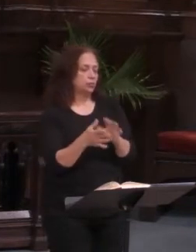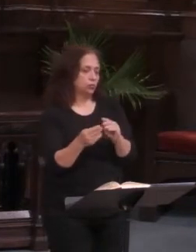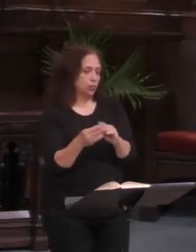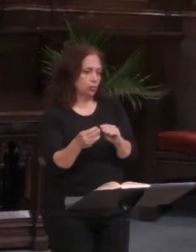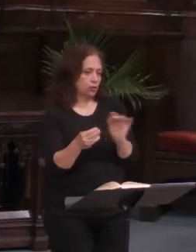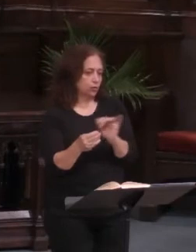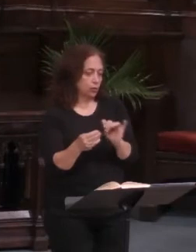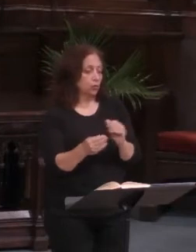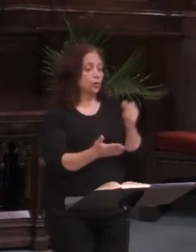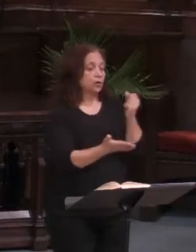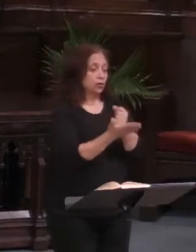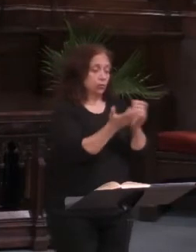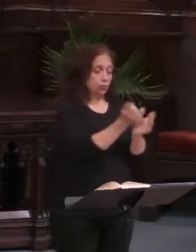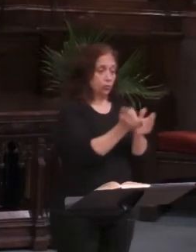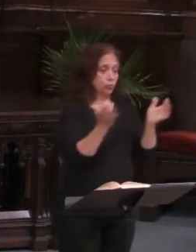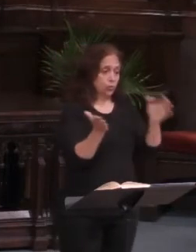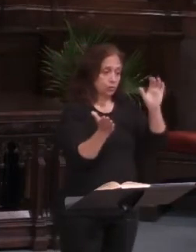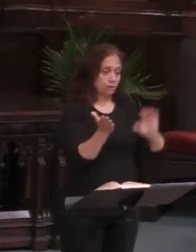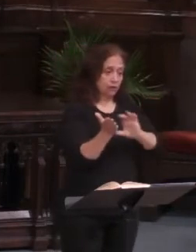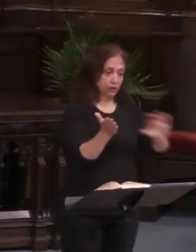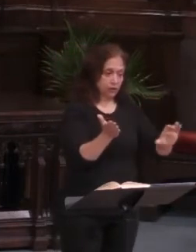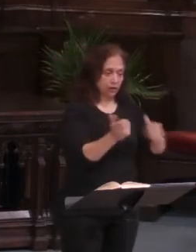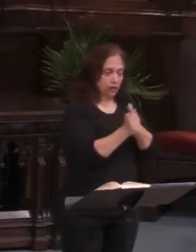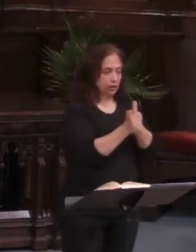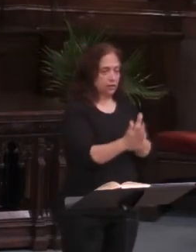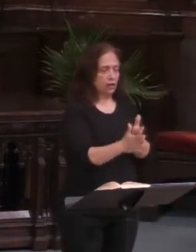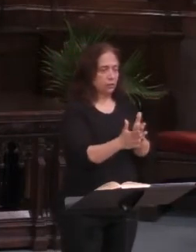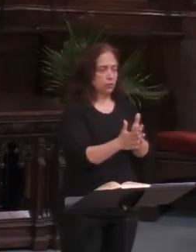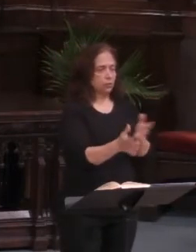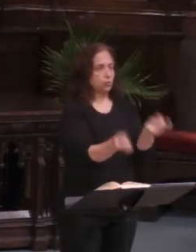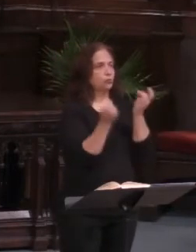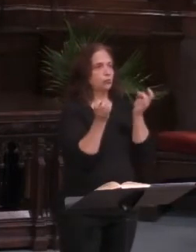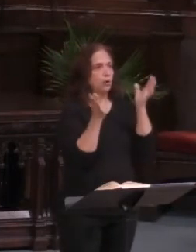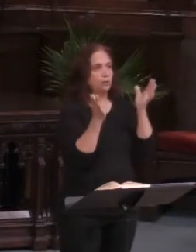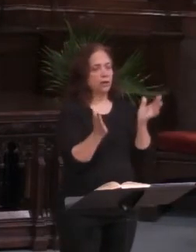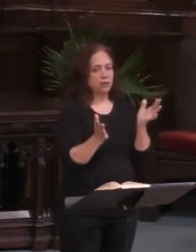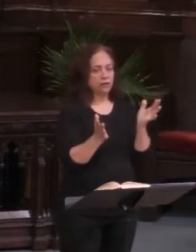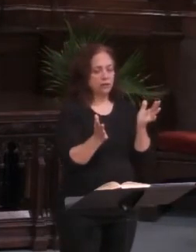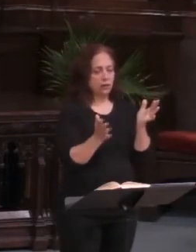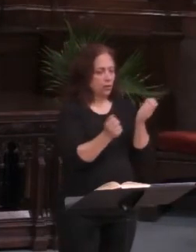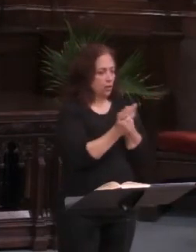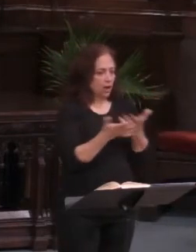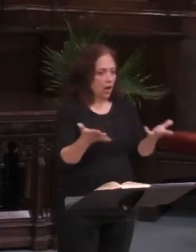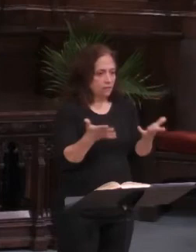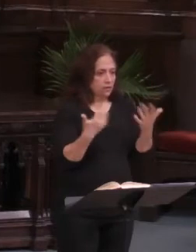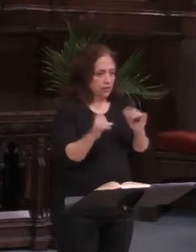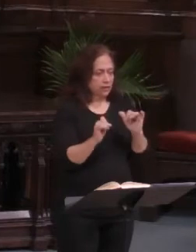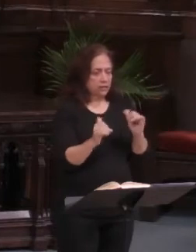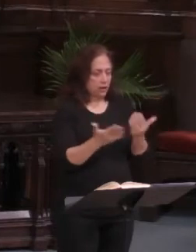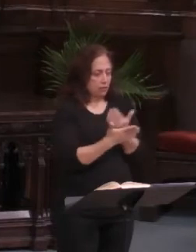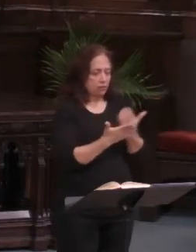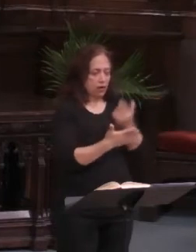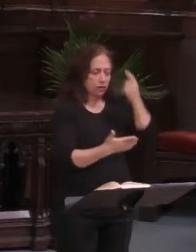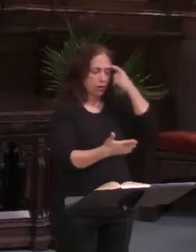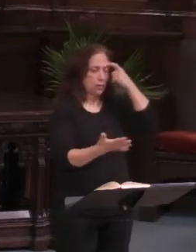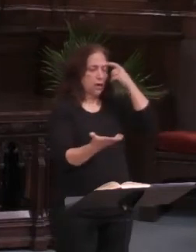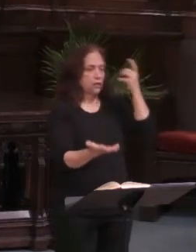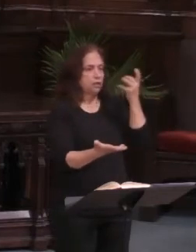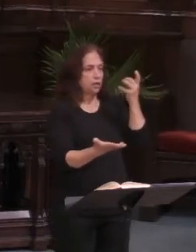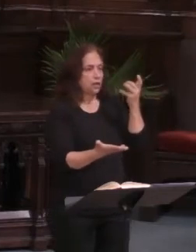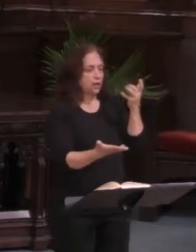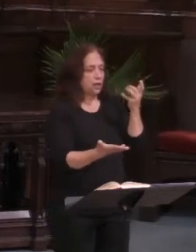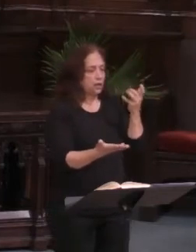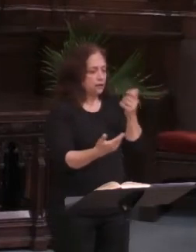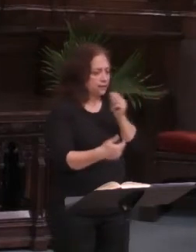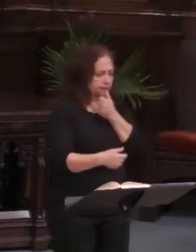the crucifixion, the disciples were traumatized. With everything still fresh in their minds, they were